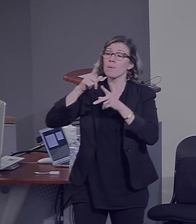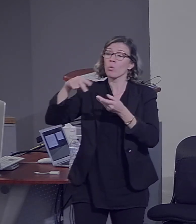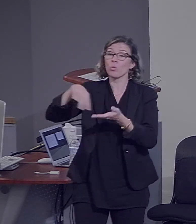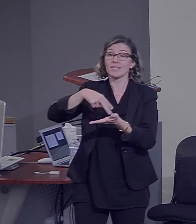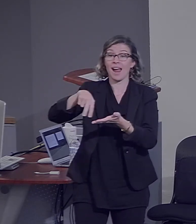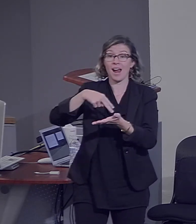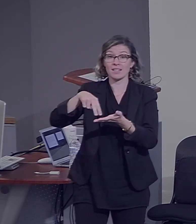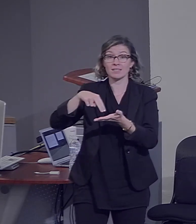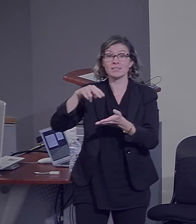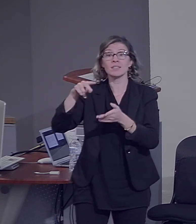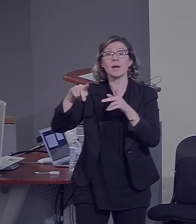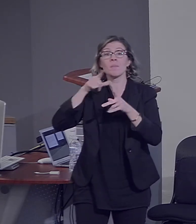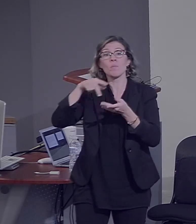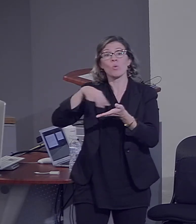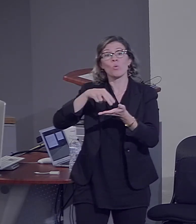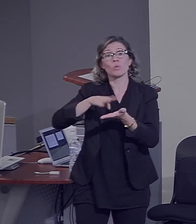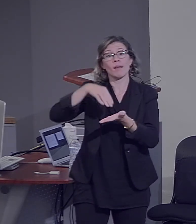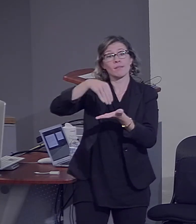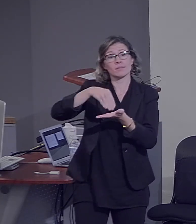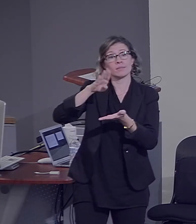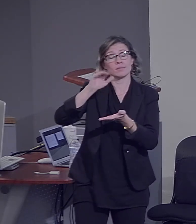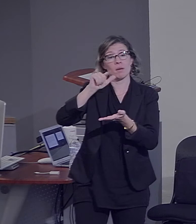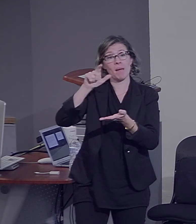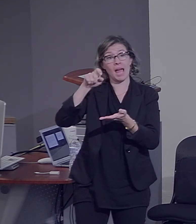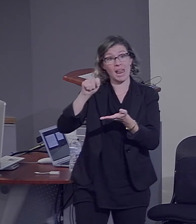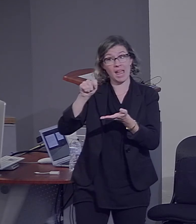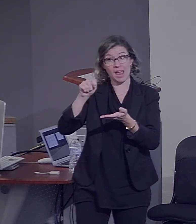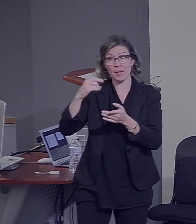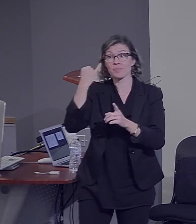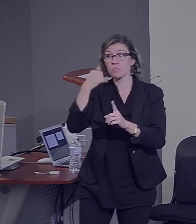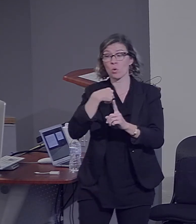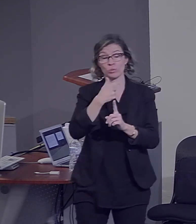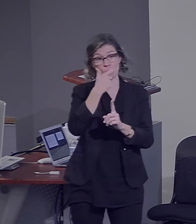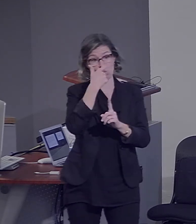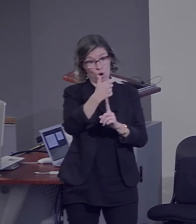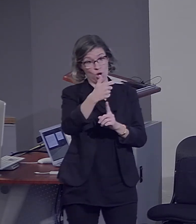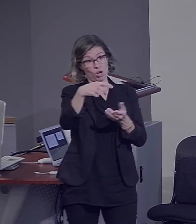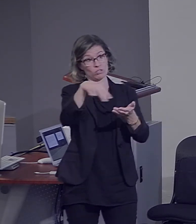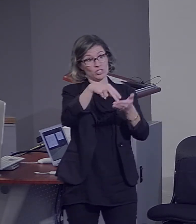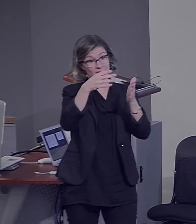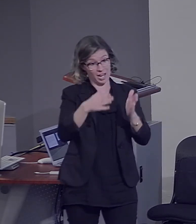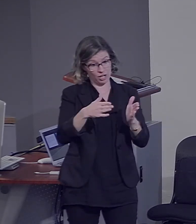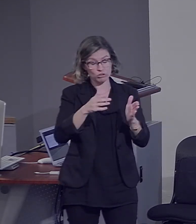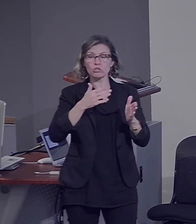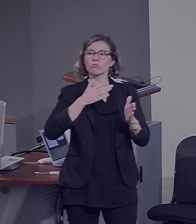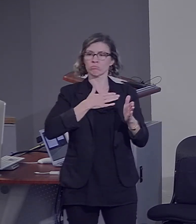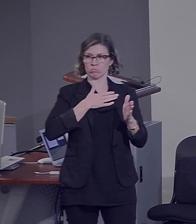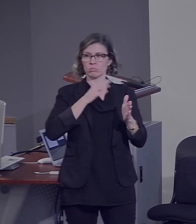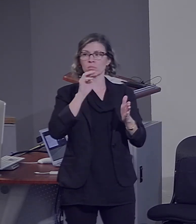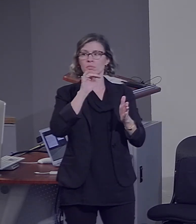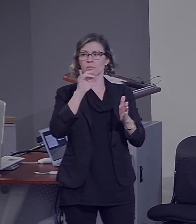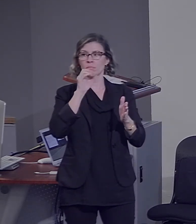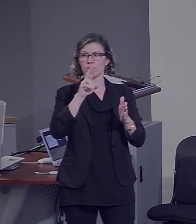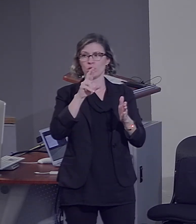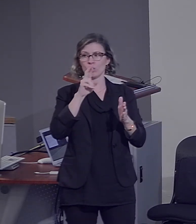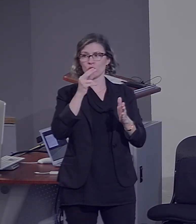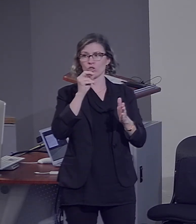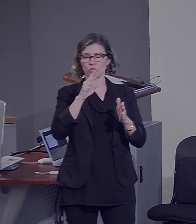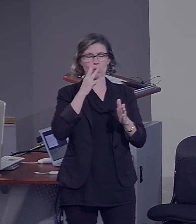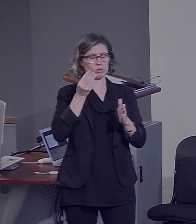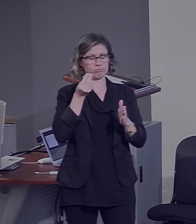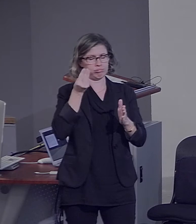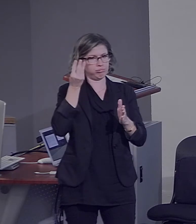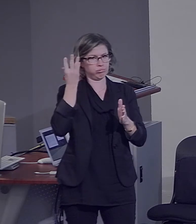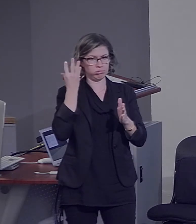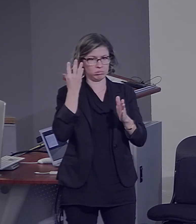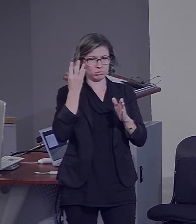people, if observe another dancer, have a strong activation of mirror neurons, which is almost lacking if you are